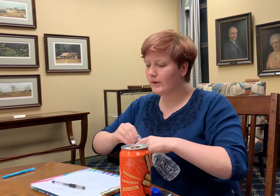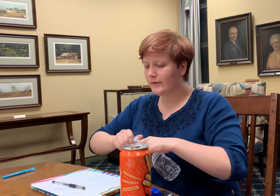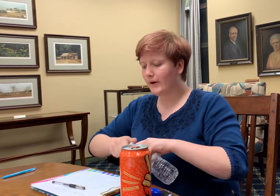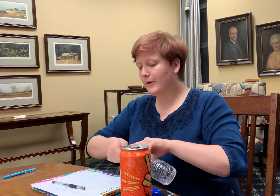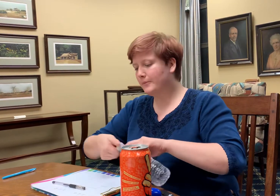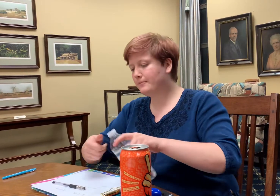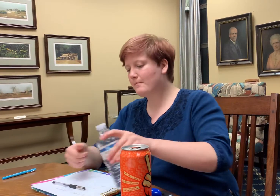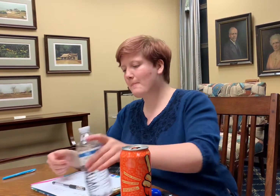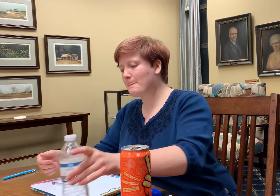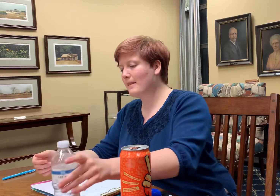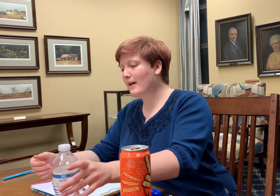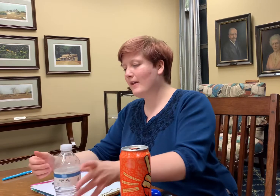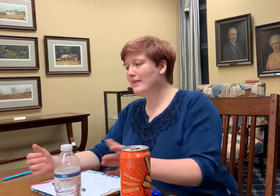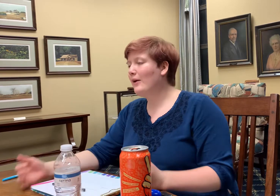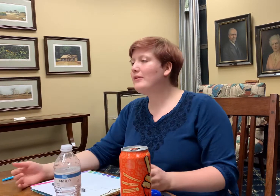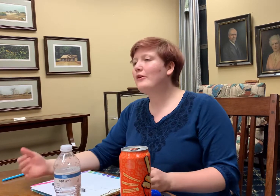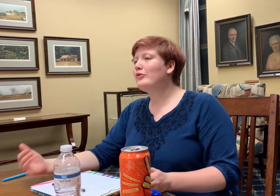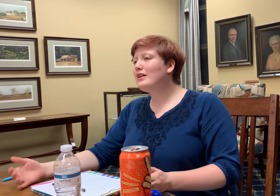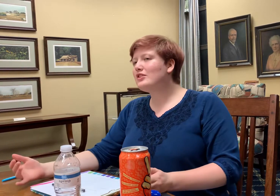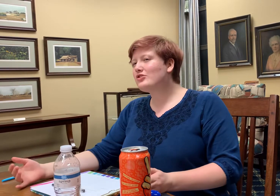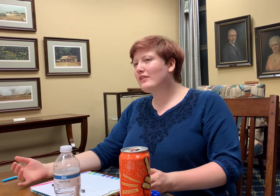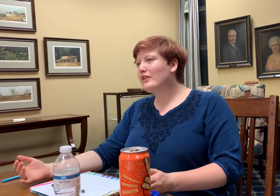So that was really interesting